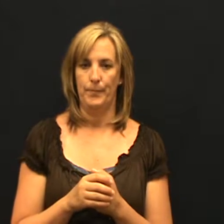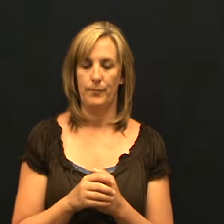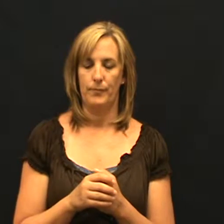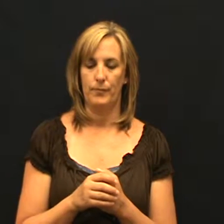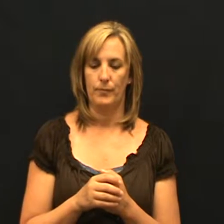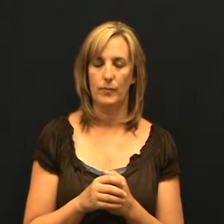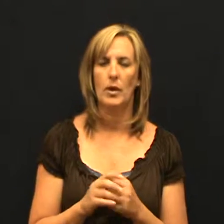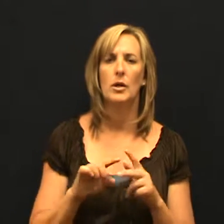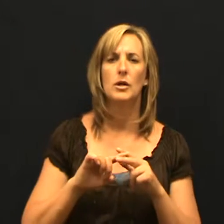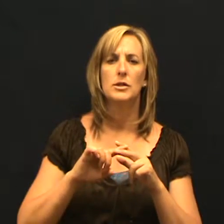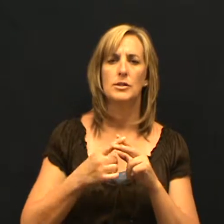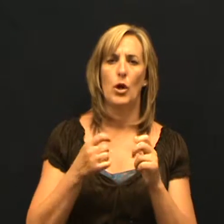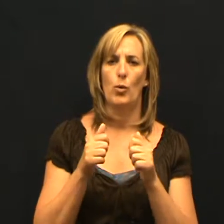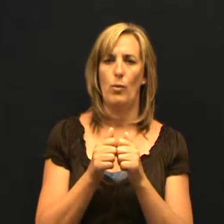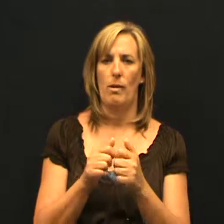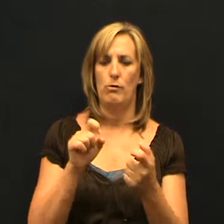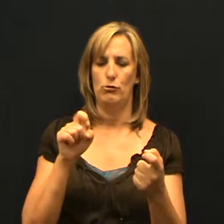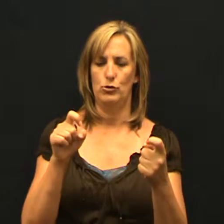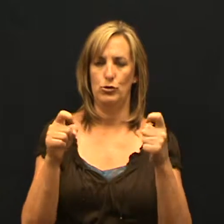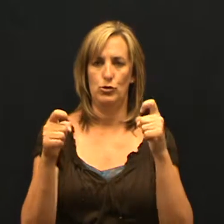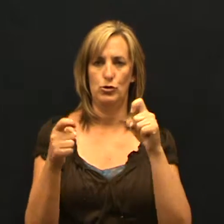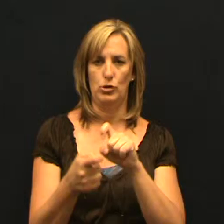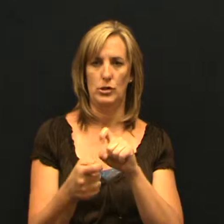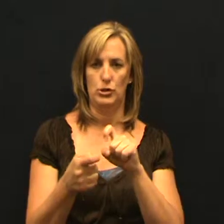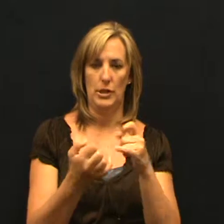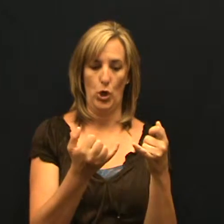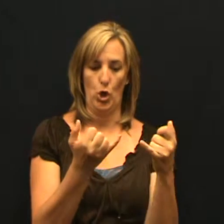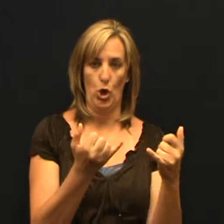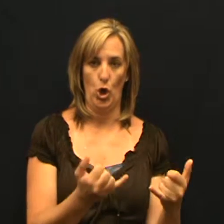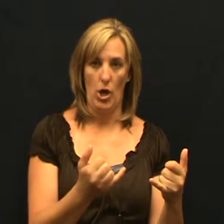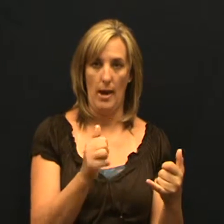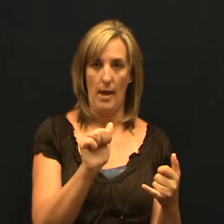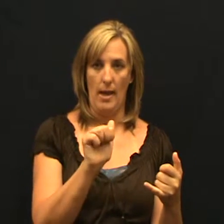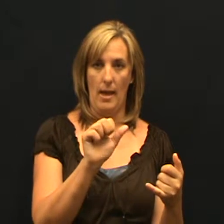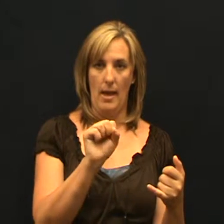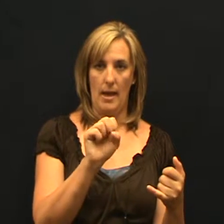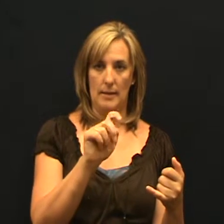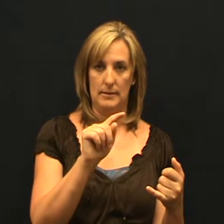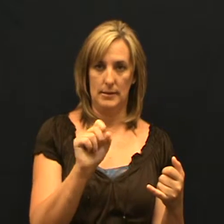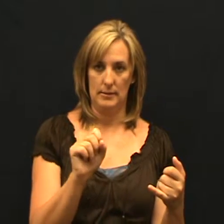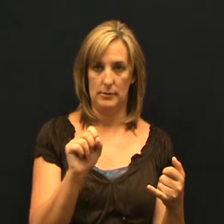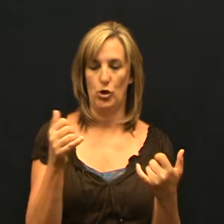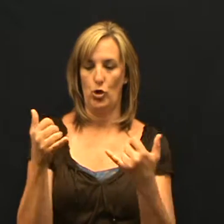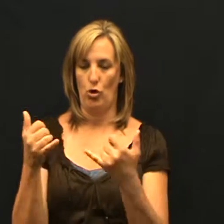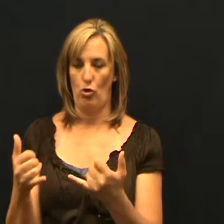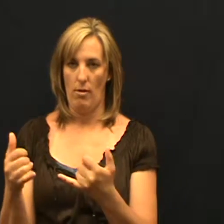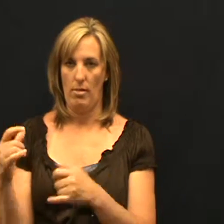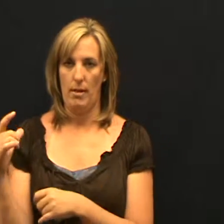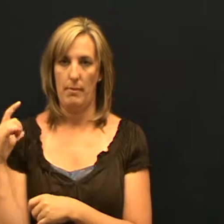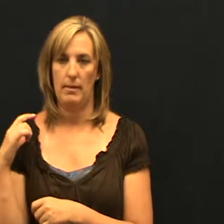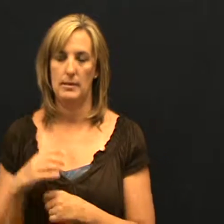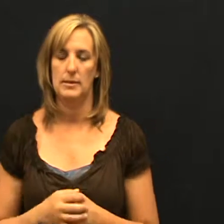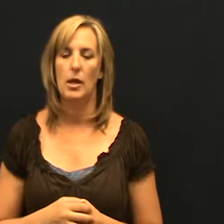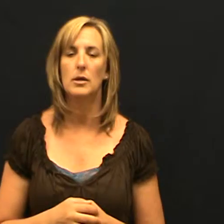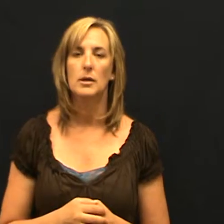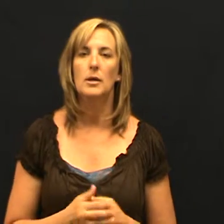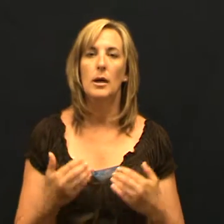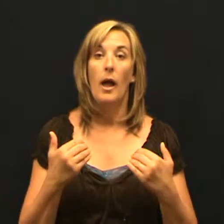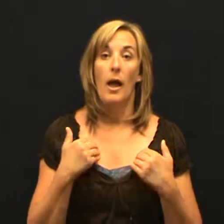with changes in current assets and current liabilities. So we have net income. We add back, if we look at